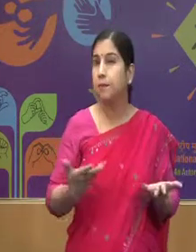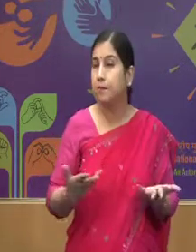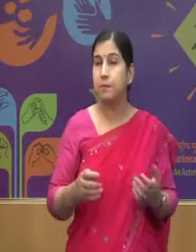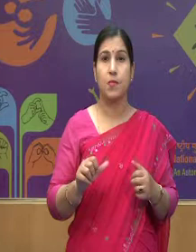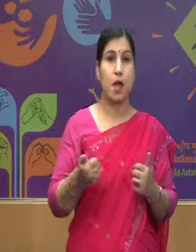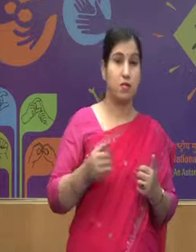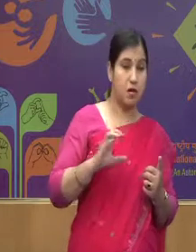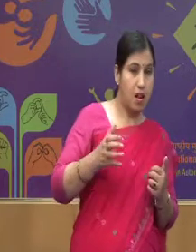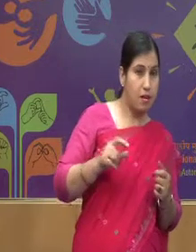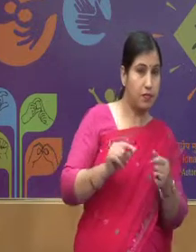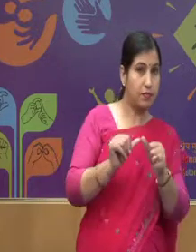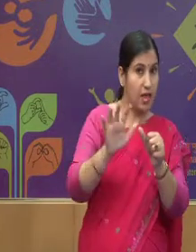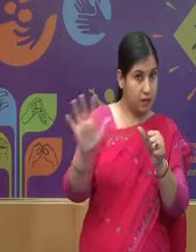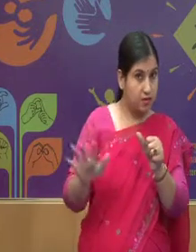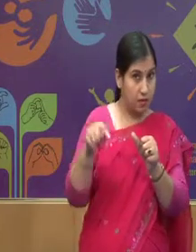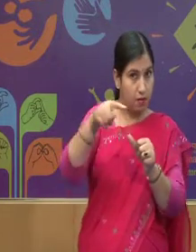Unlike other countries of Asia,